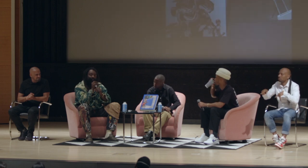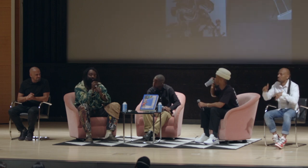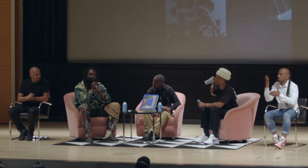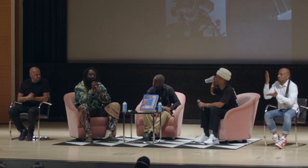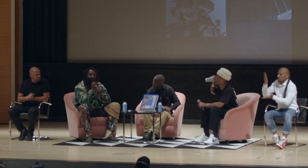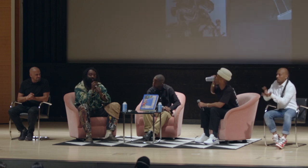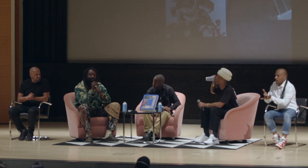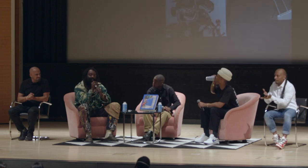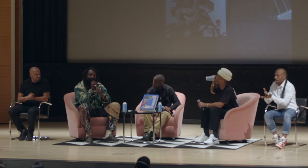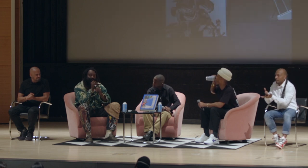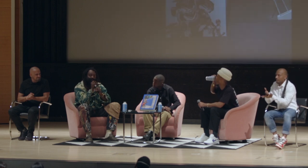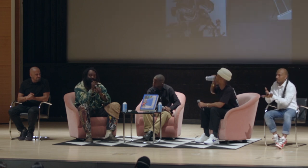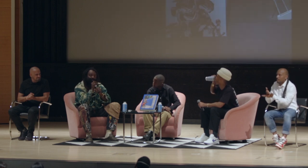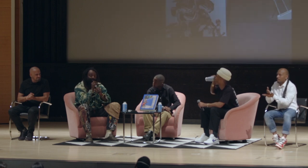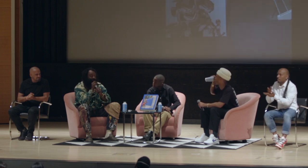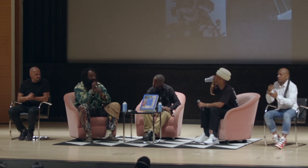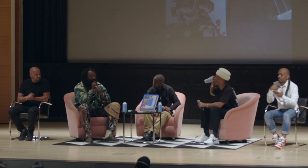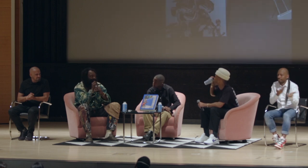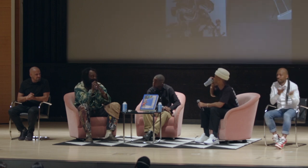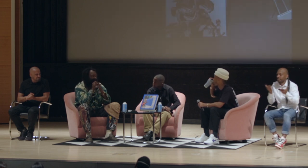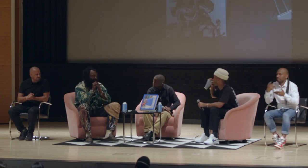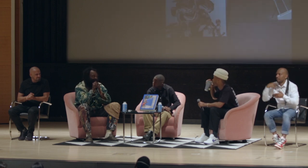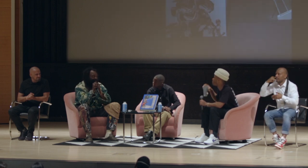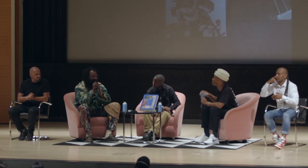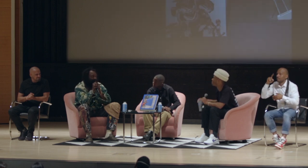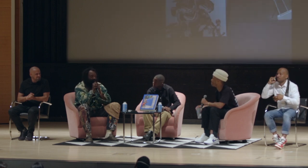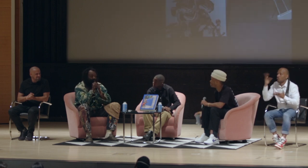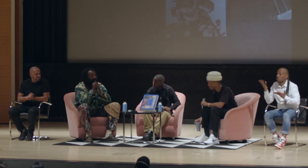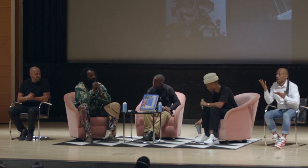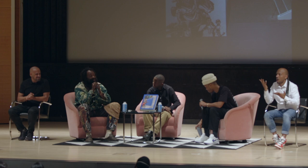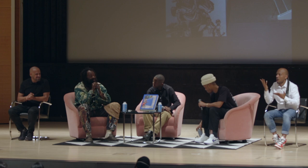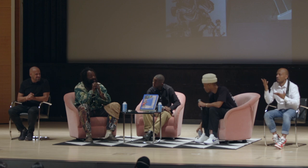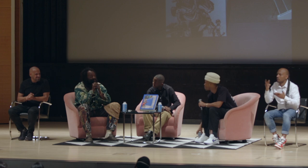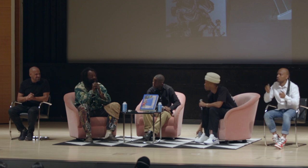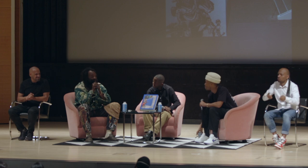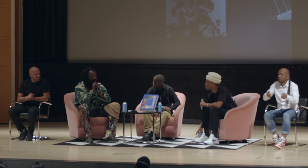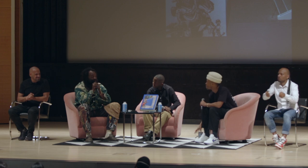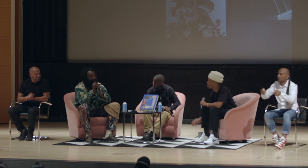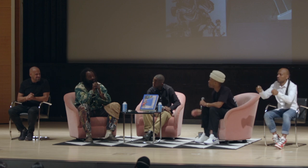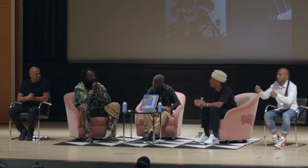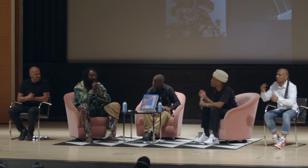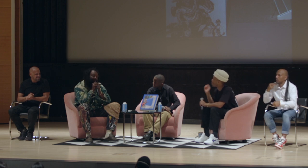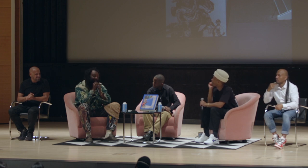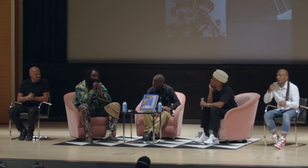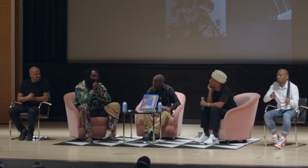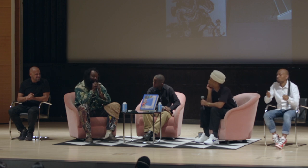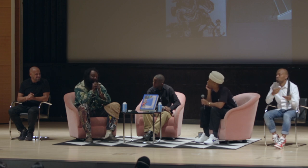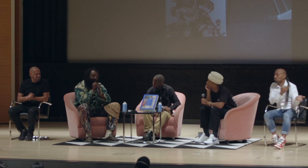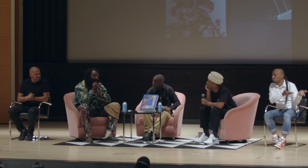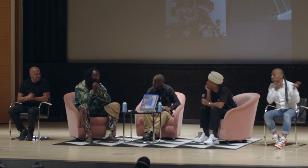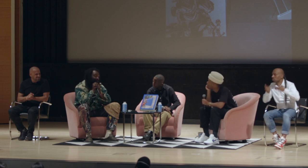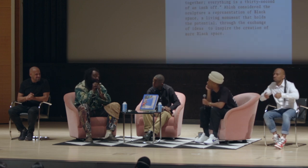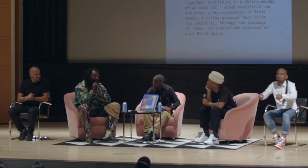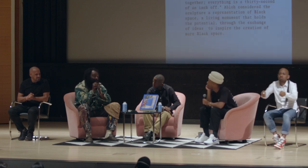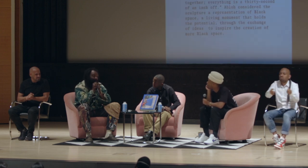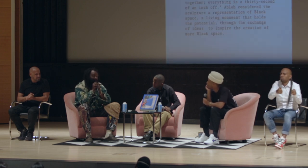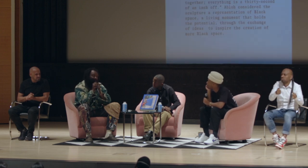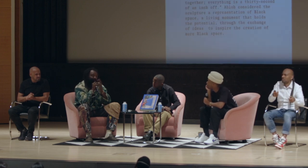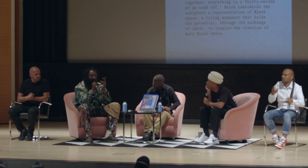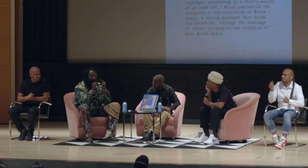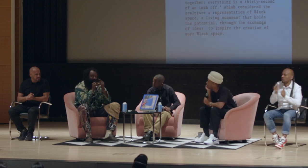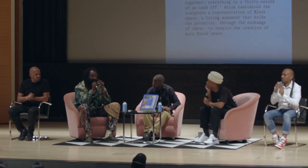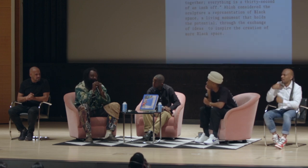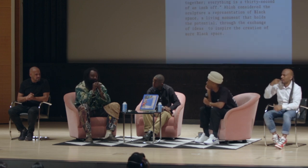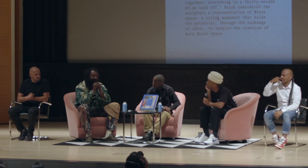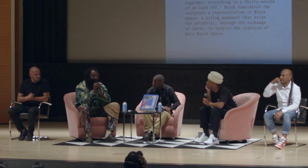go take my kids trick-or-treating. That was one of the last things he said to me. He said, I'm gonna take the kids trick-or-treating.